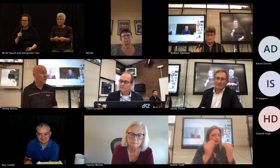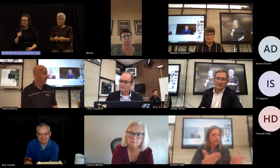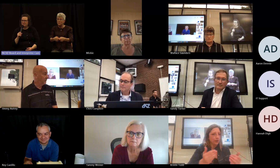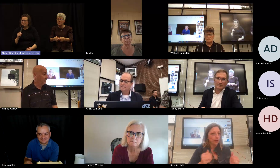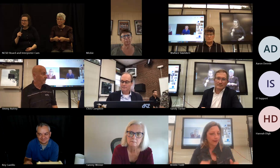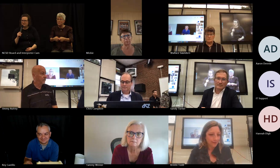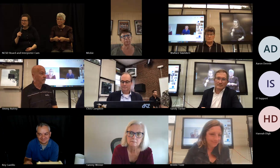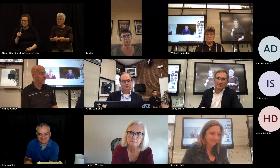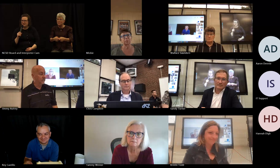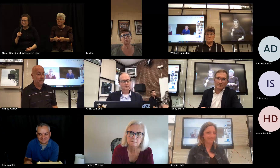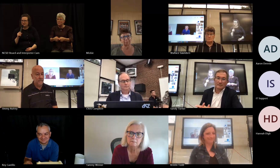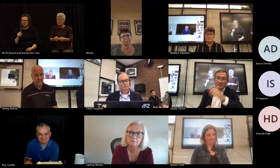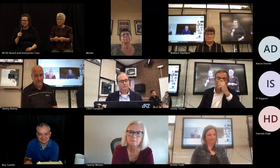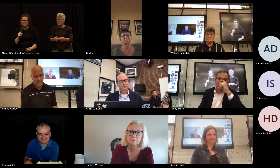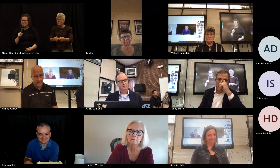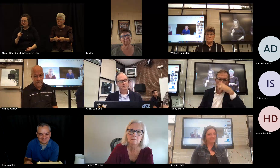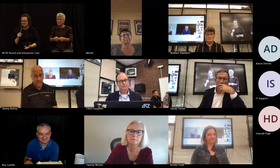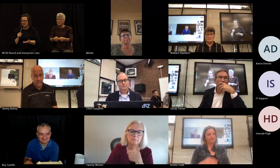This